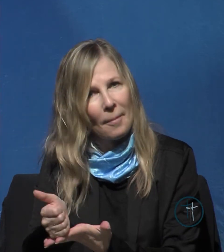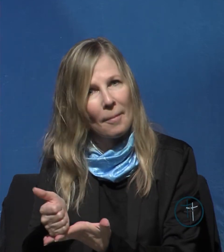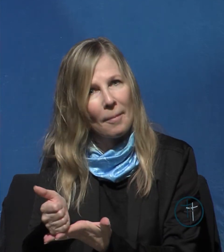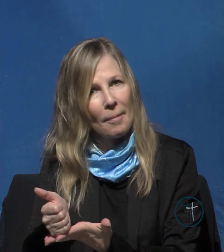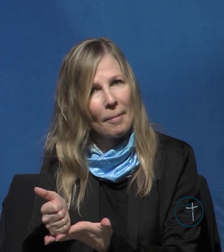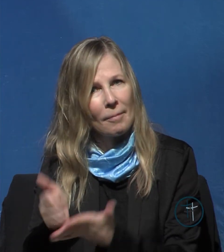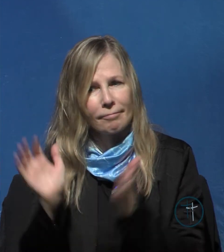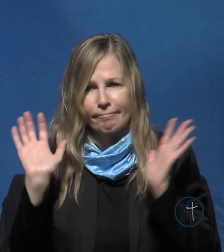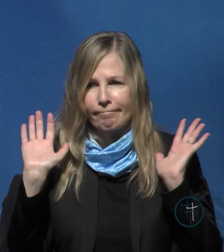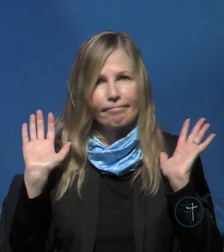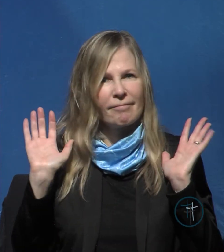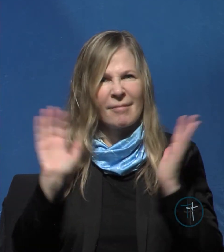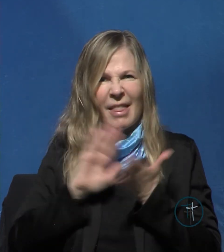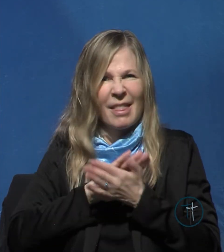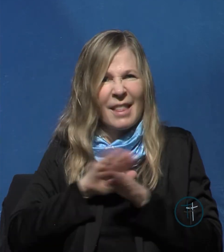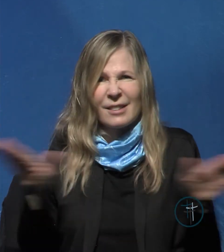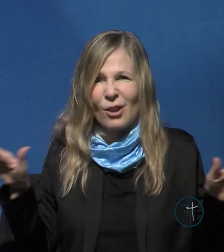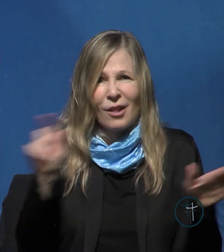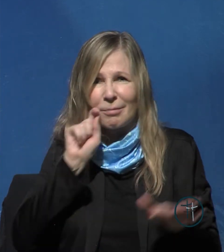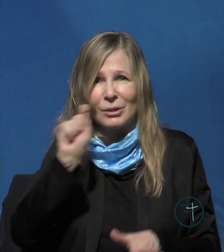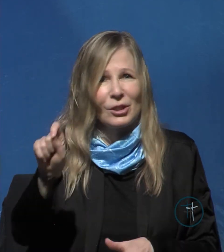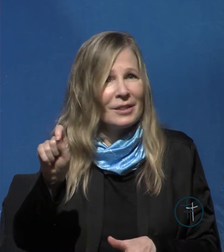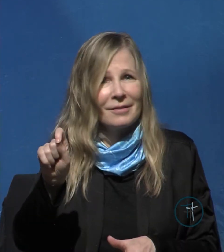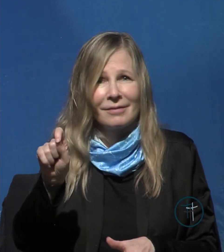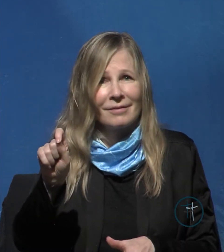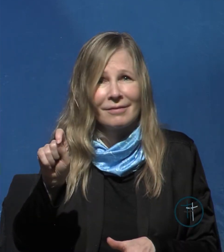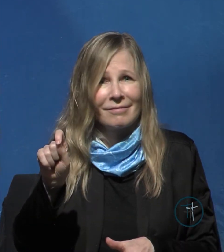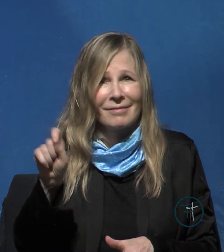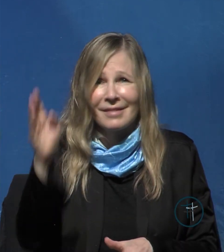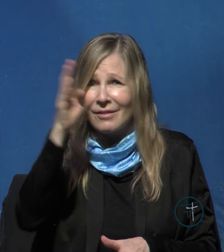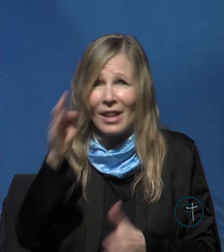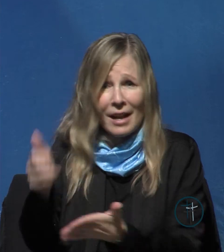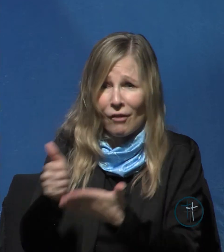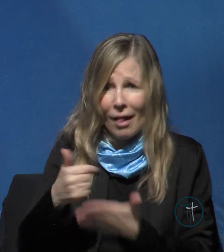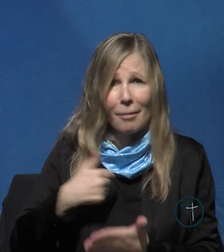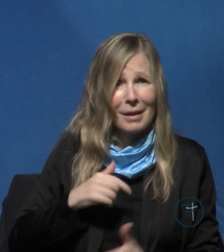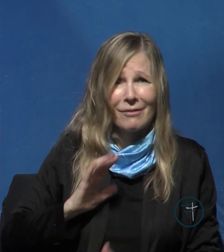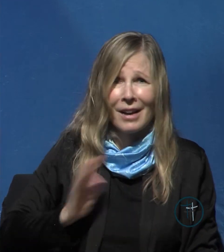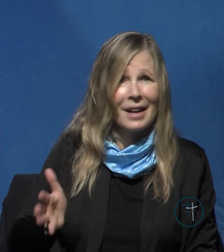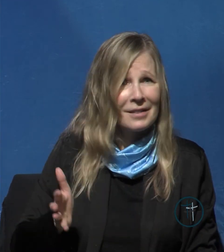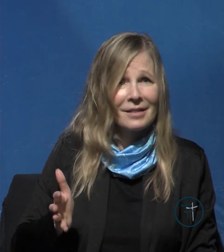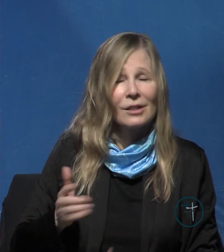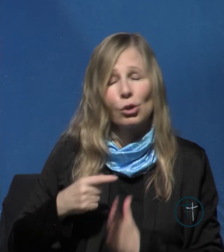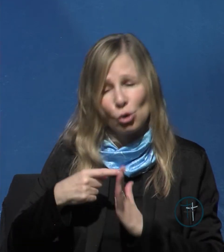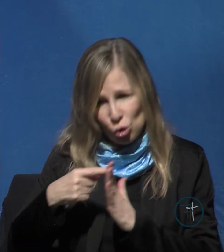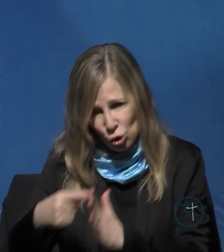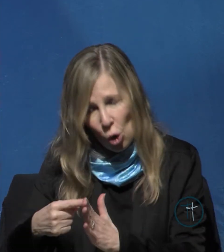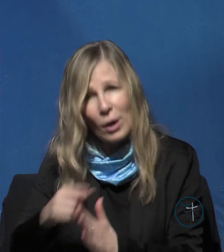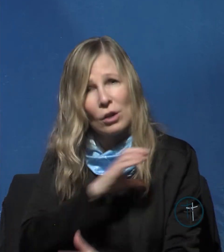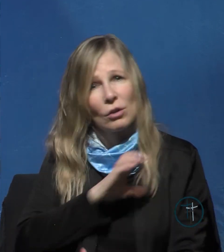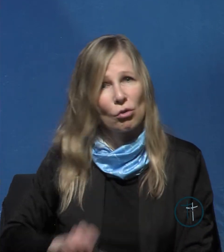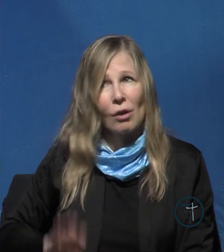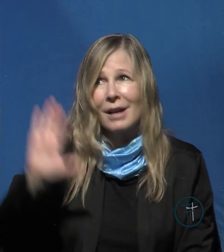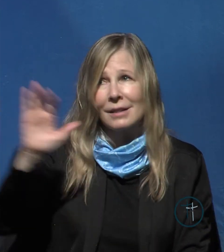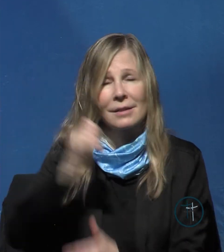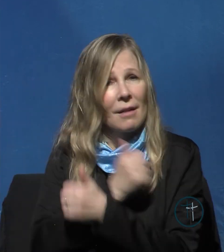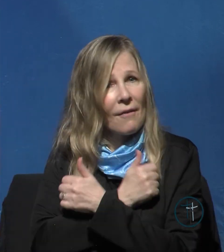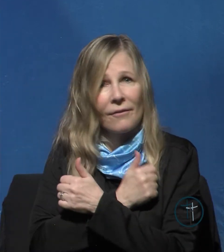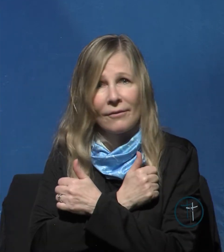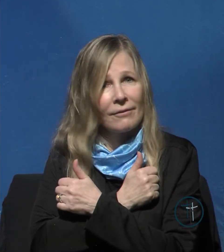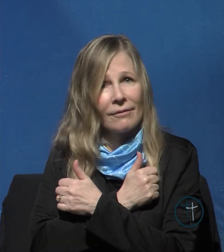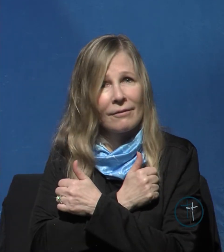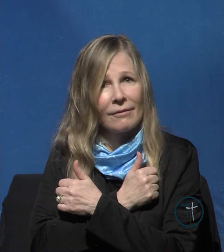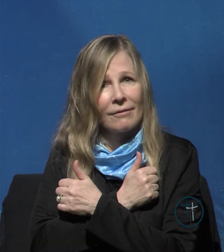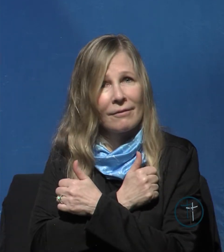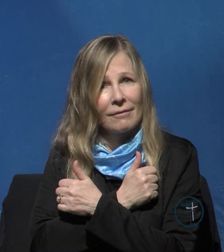for selfless reasons, not because it's going to help you. It's simply showing the love of Jesus in tangible ways to complete strangers.